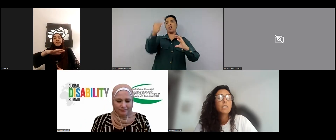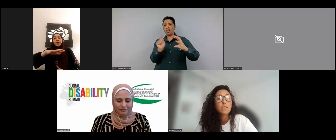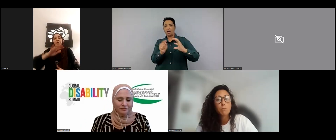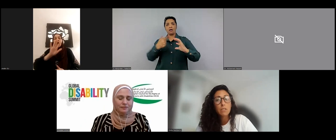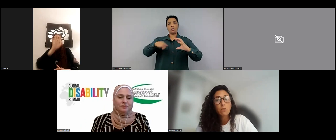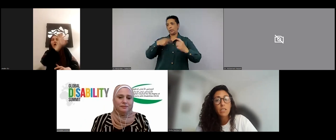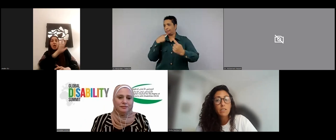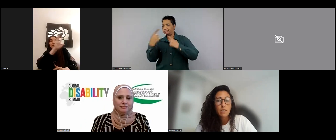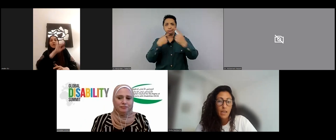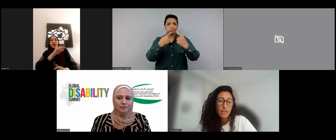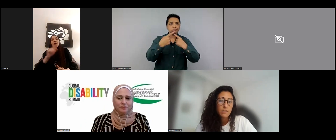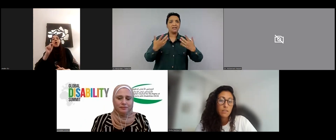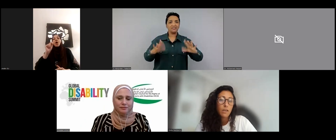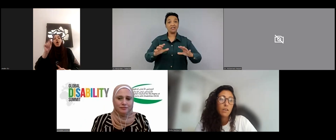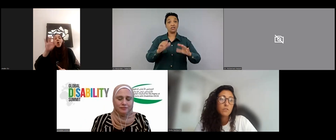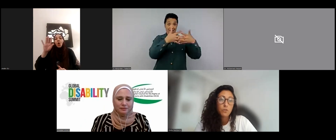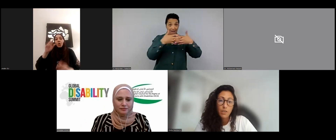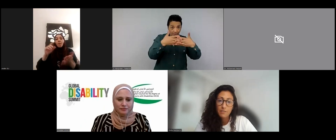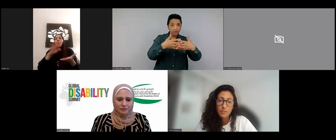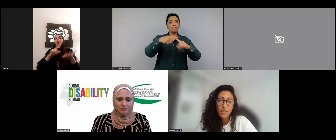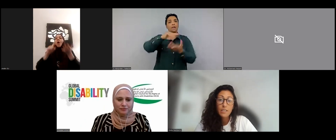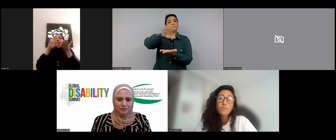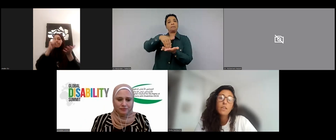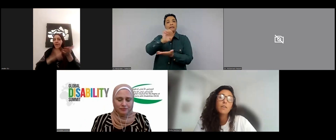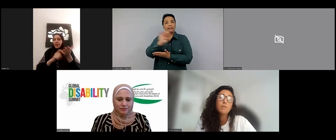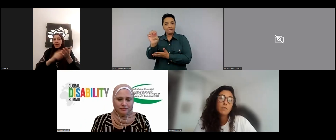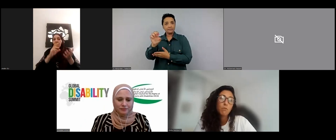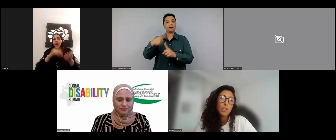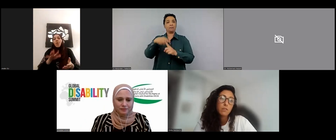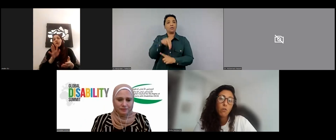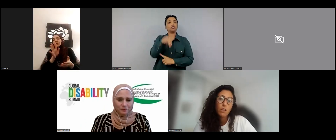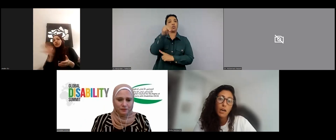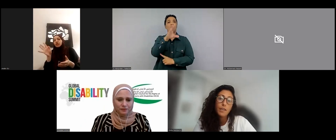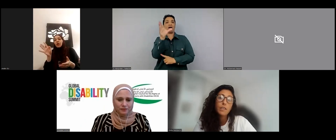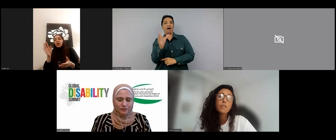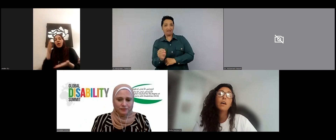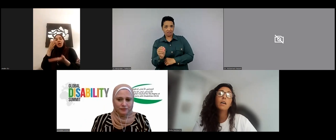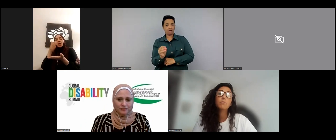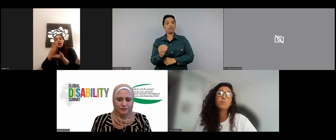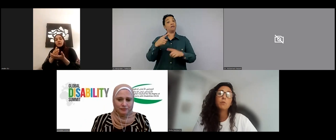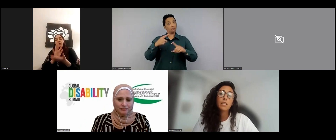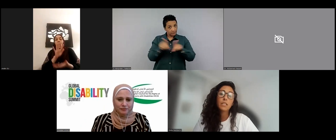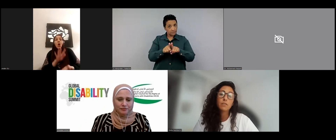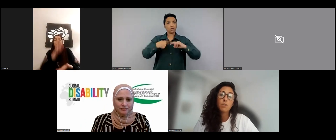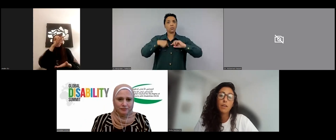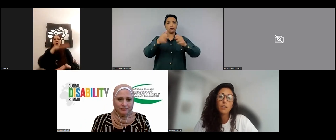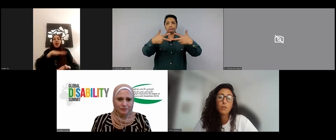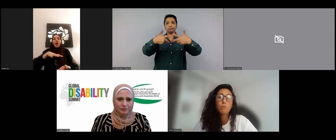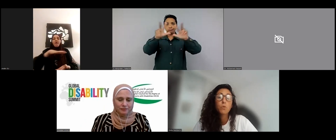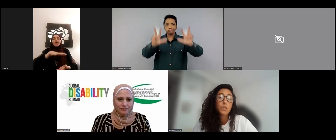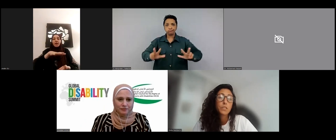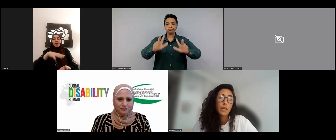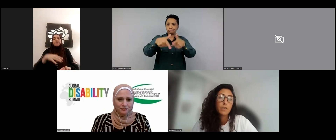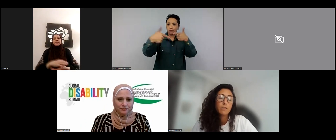America, the Middle East, and North Africa, as well as online, bringing